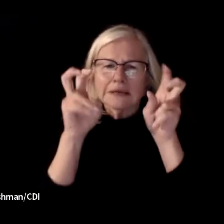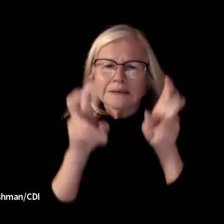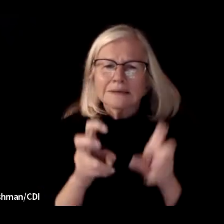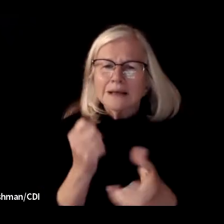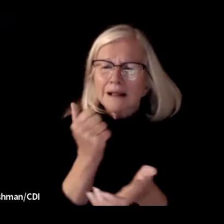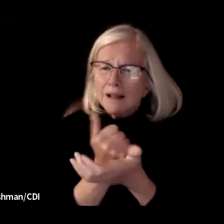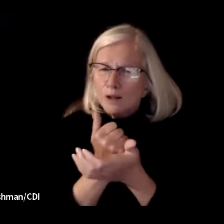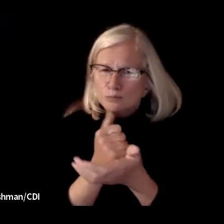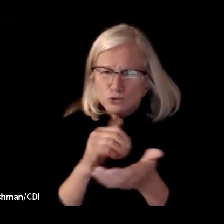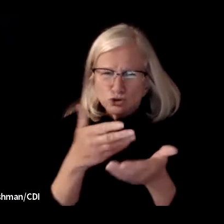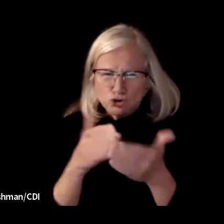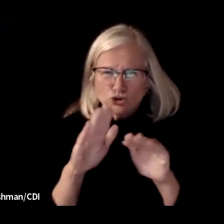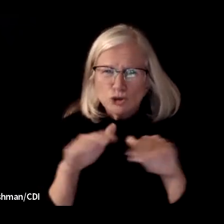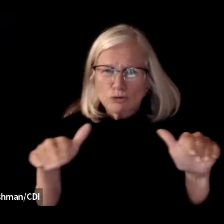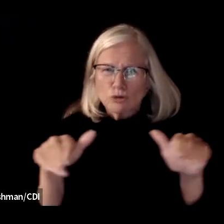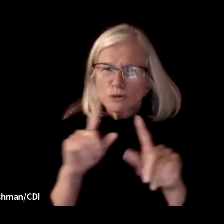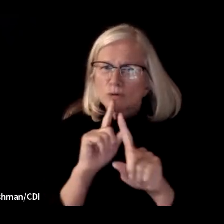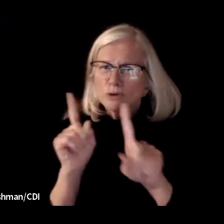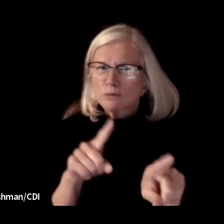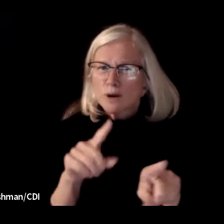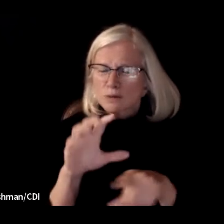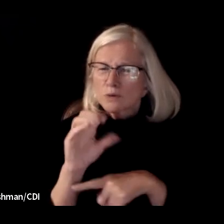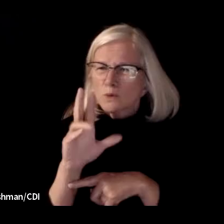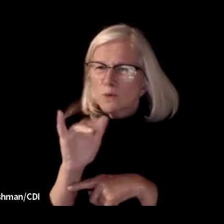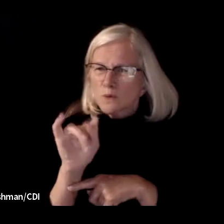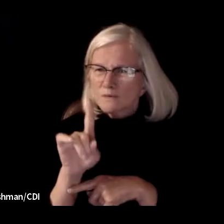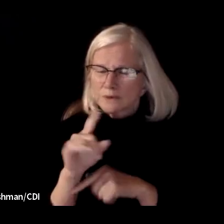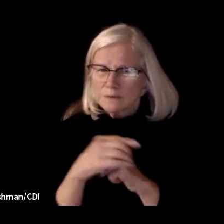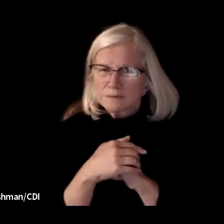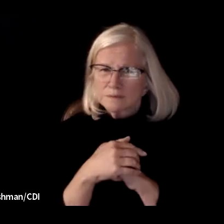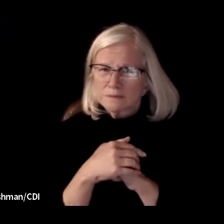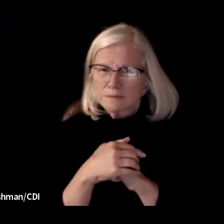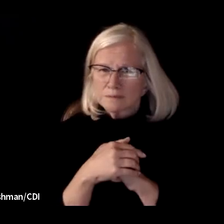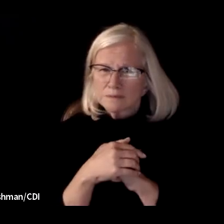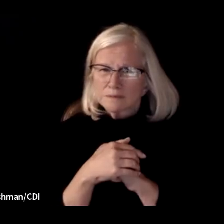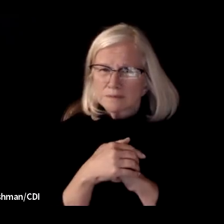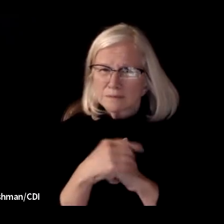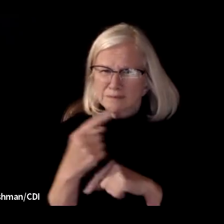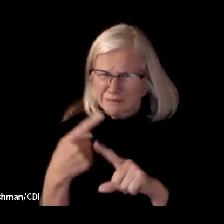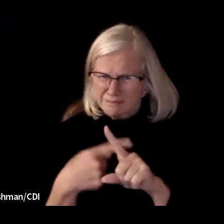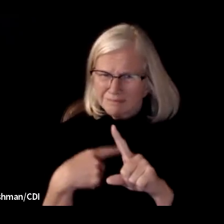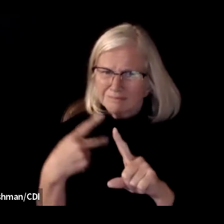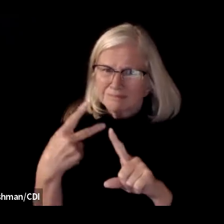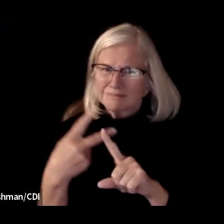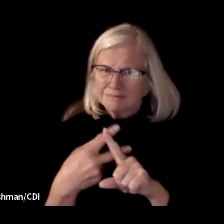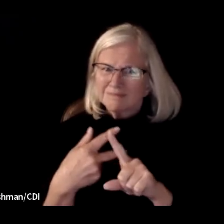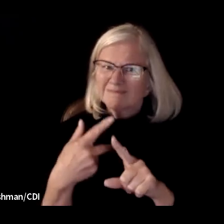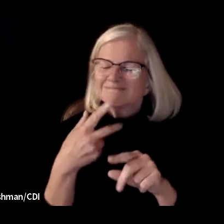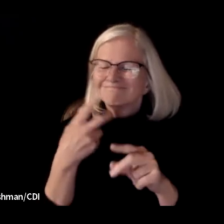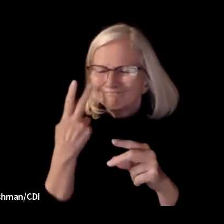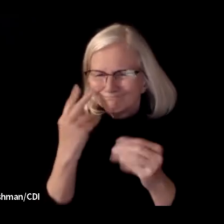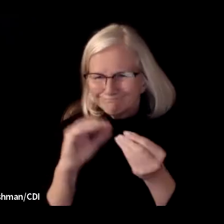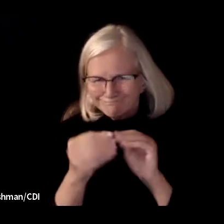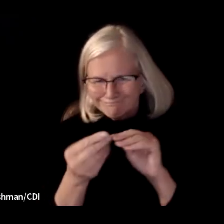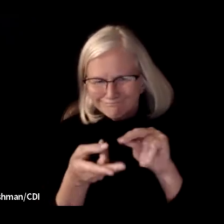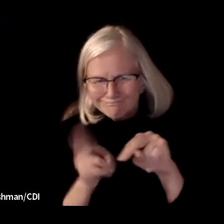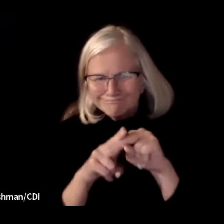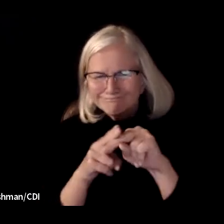COVID. In the past few months, we have seen dramatic increases in visits to all parts of our healthcare